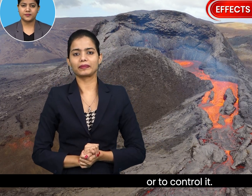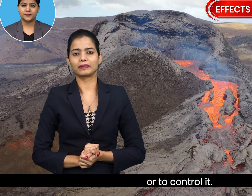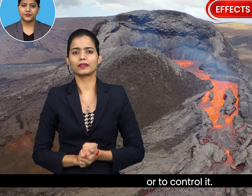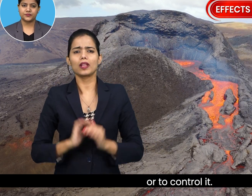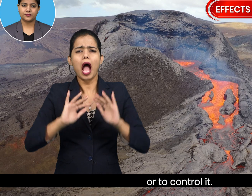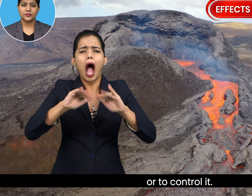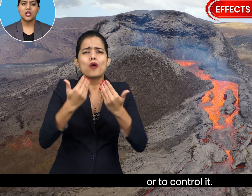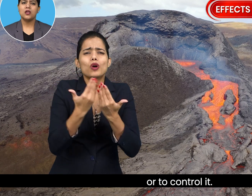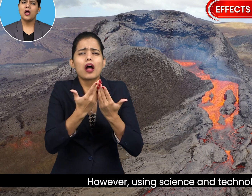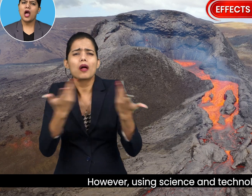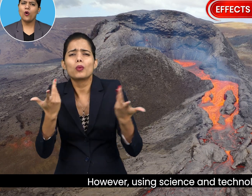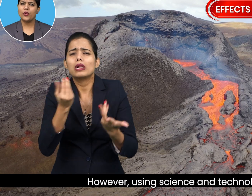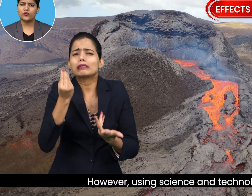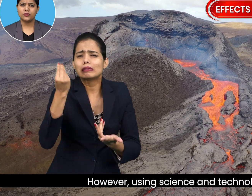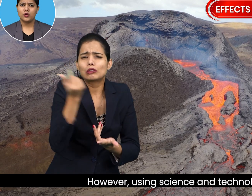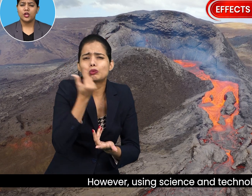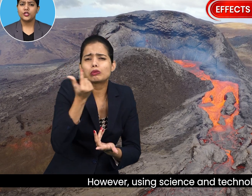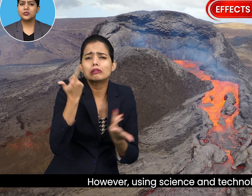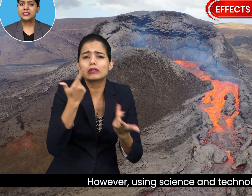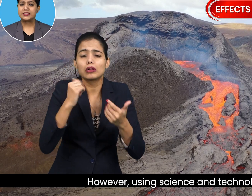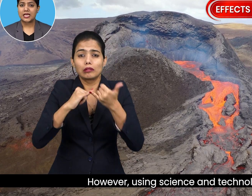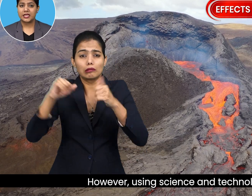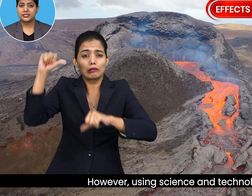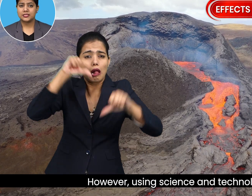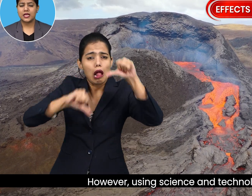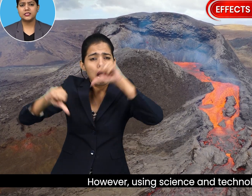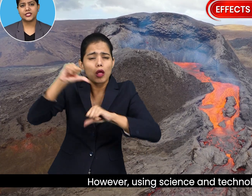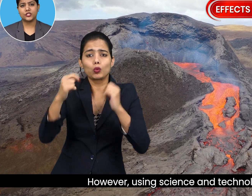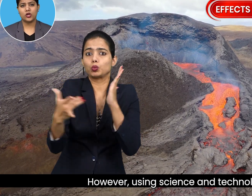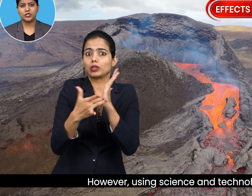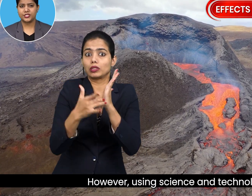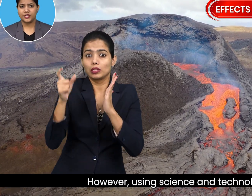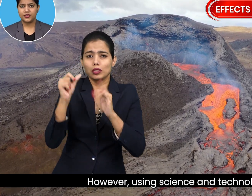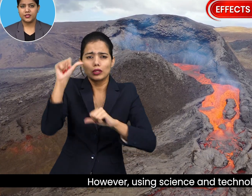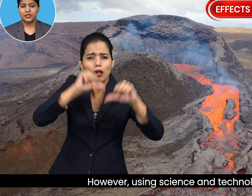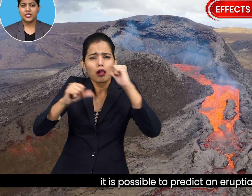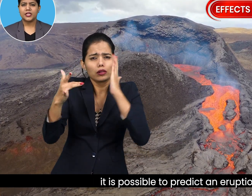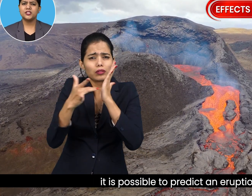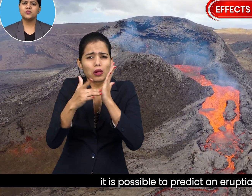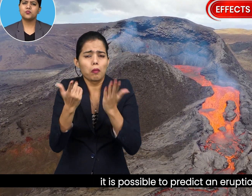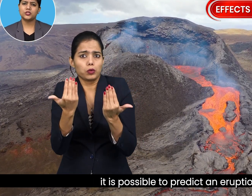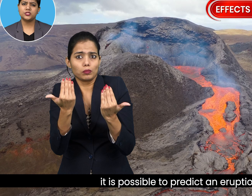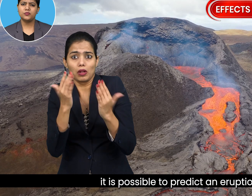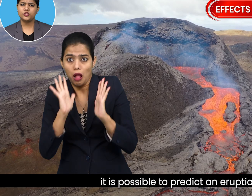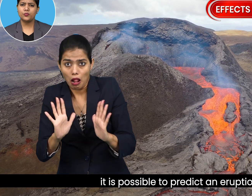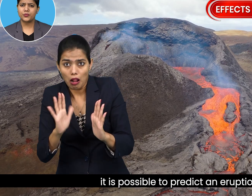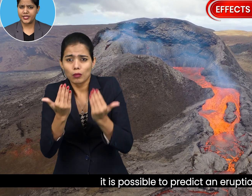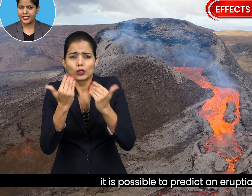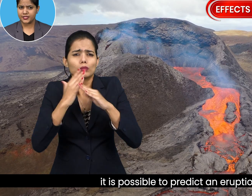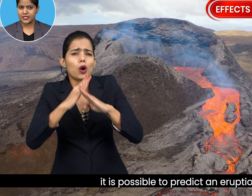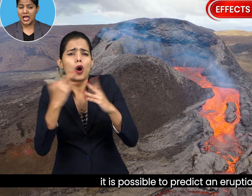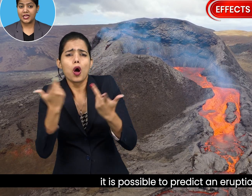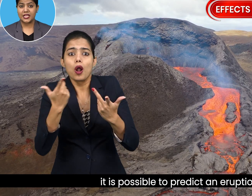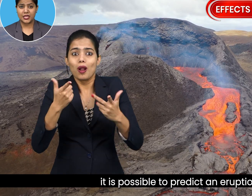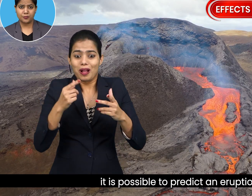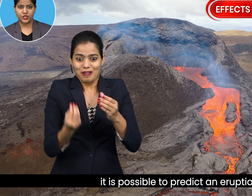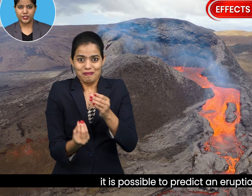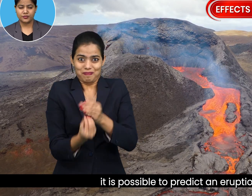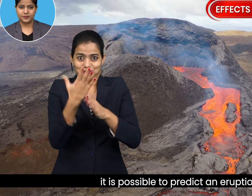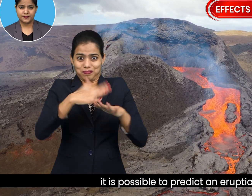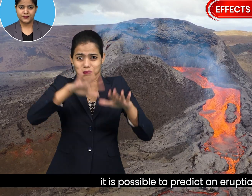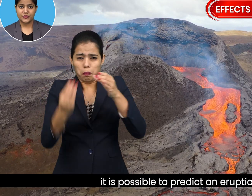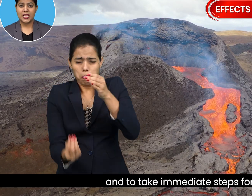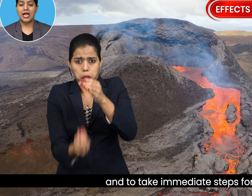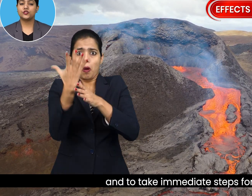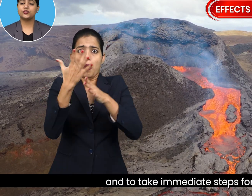it. However, using science and technology, it is possible to predict an